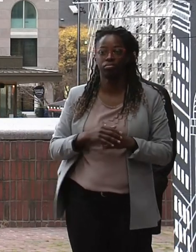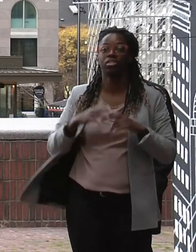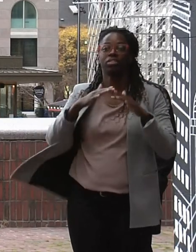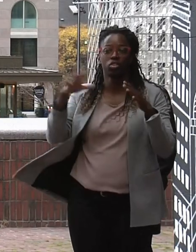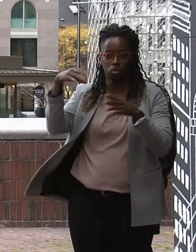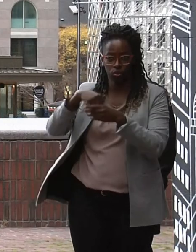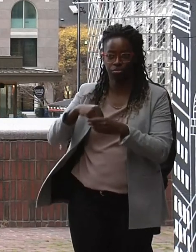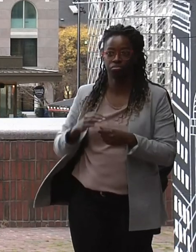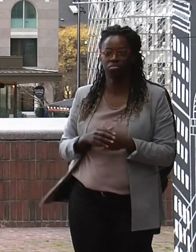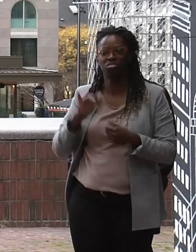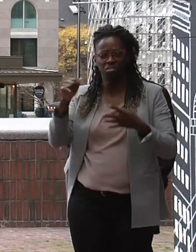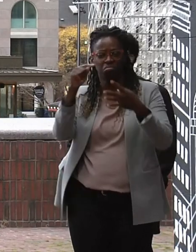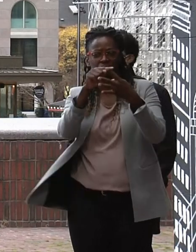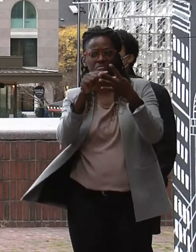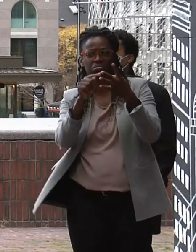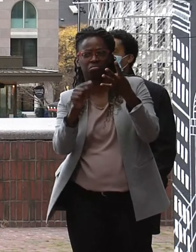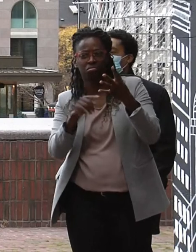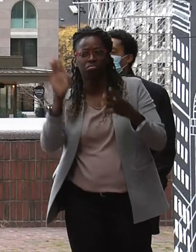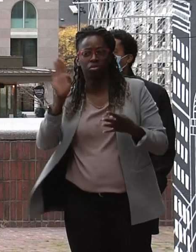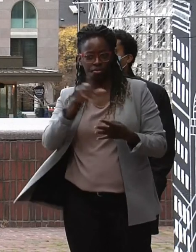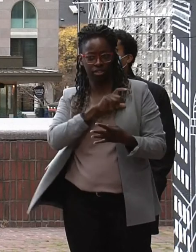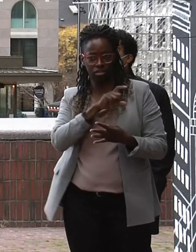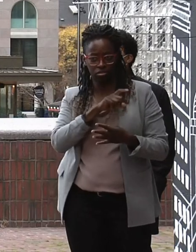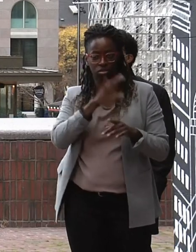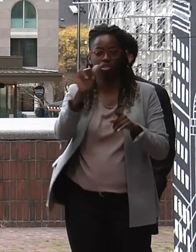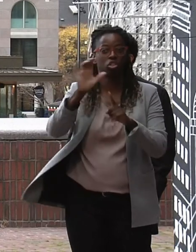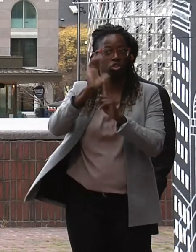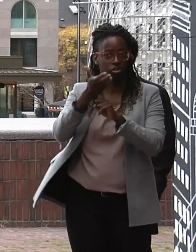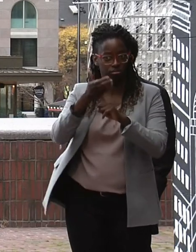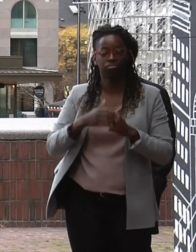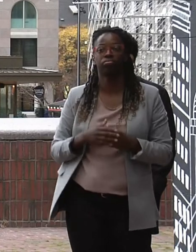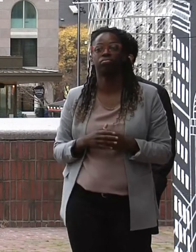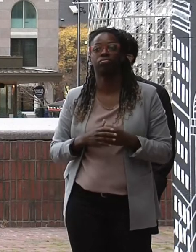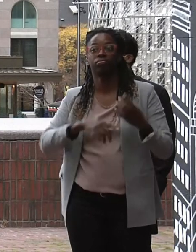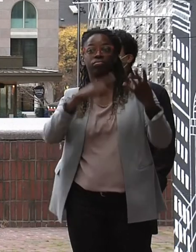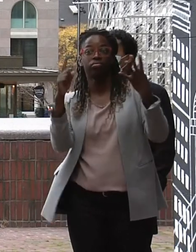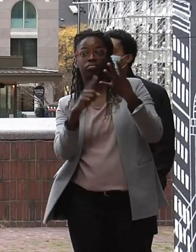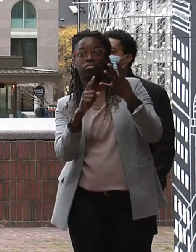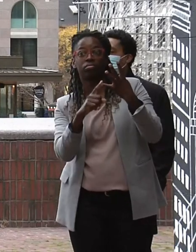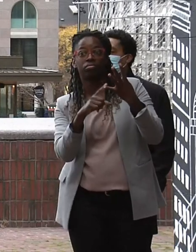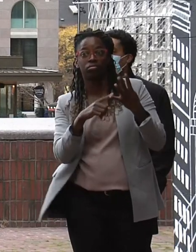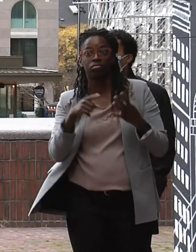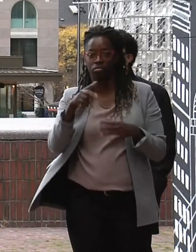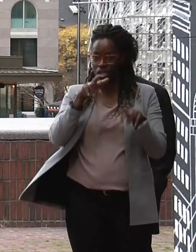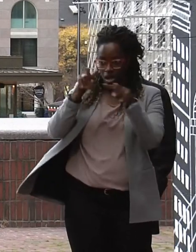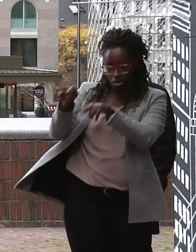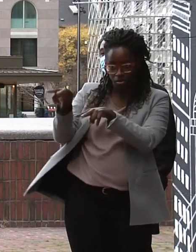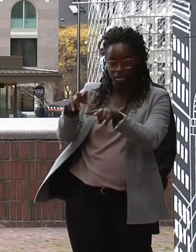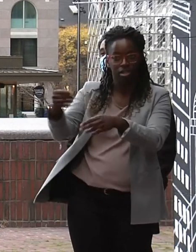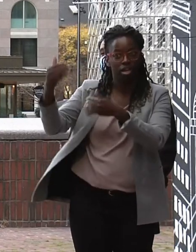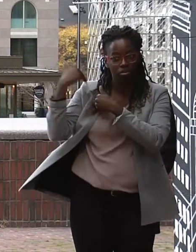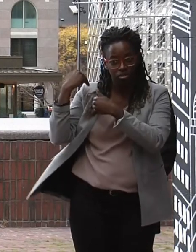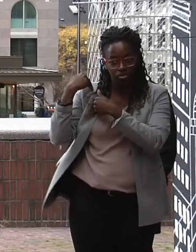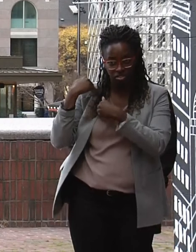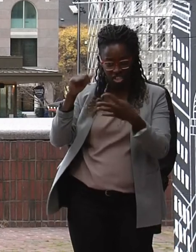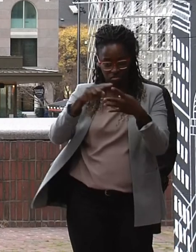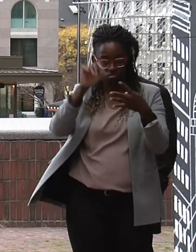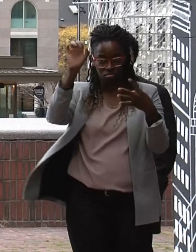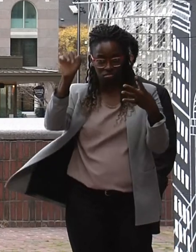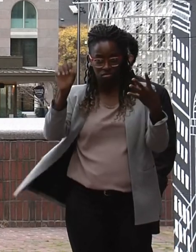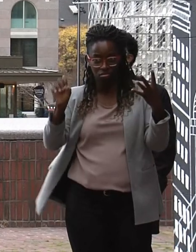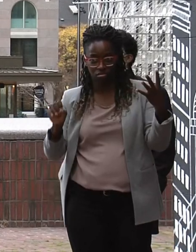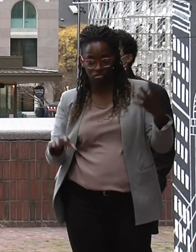of the BPD, and of course, the oversight and accountability aspect of this work, which brings us